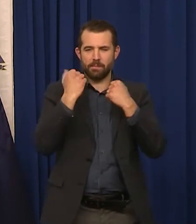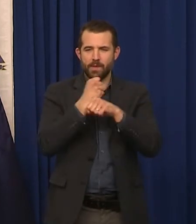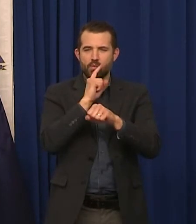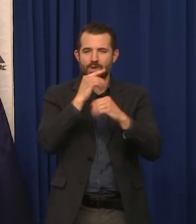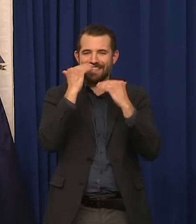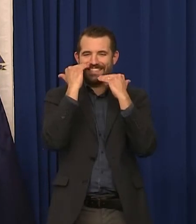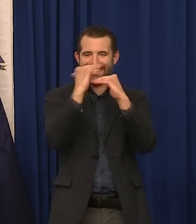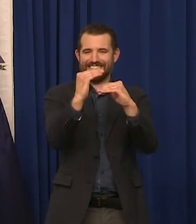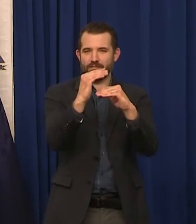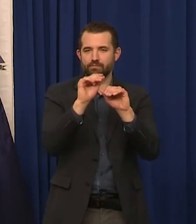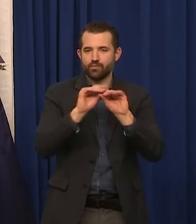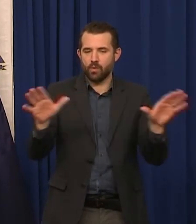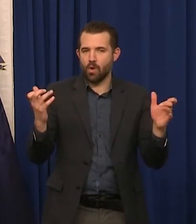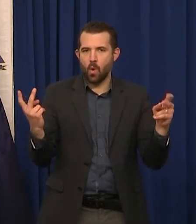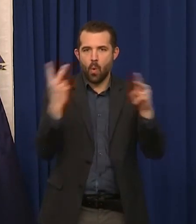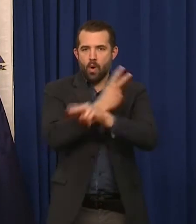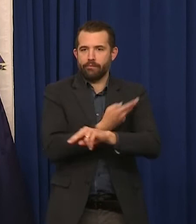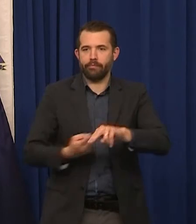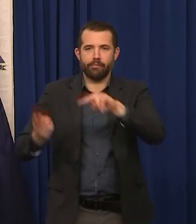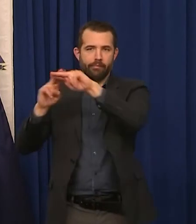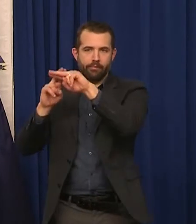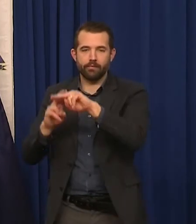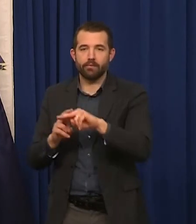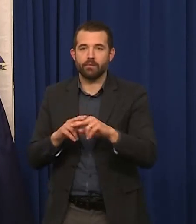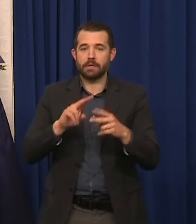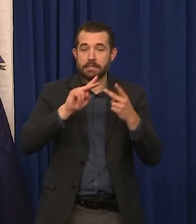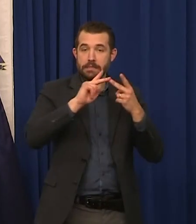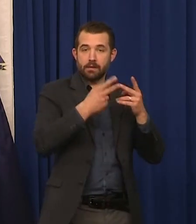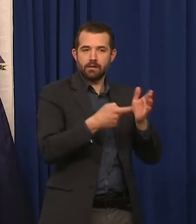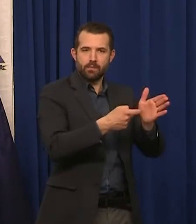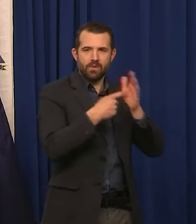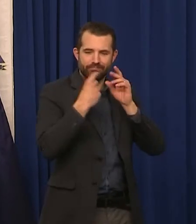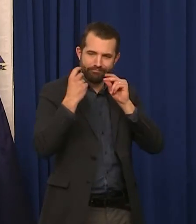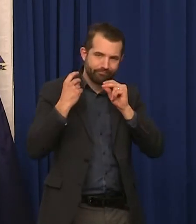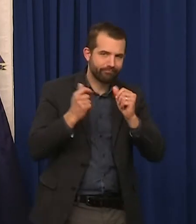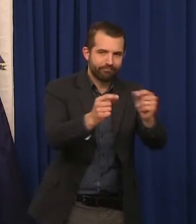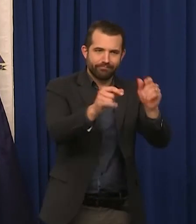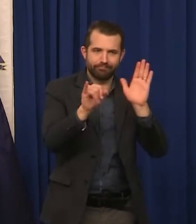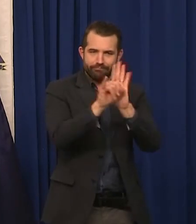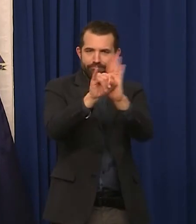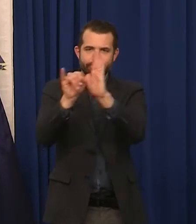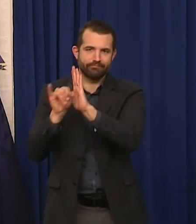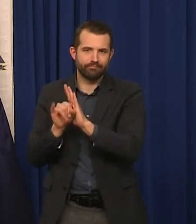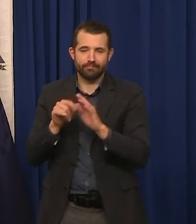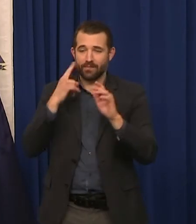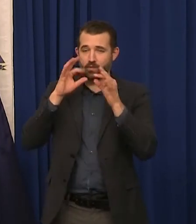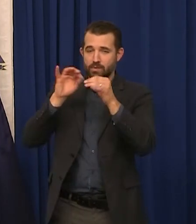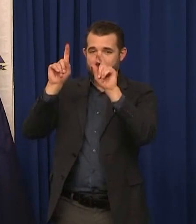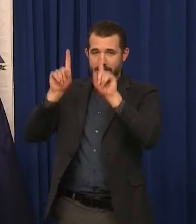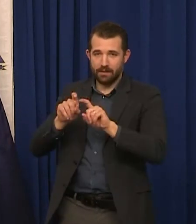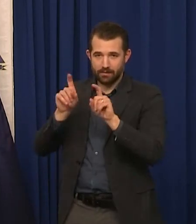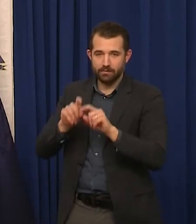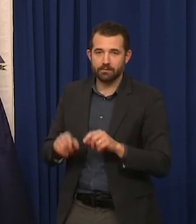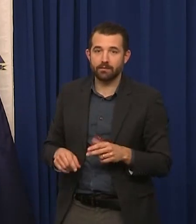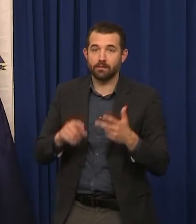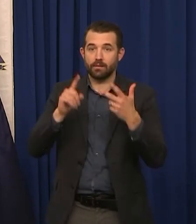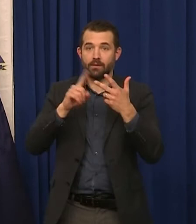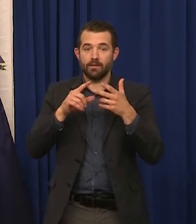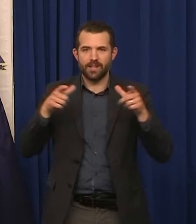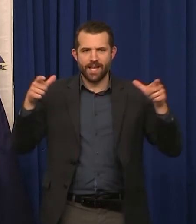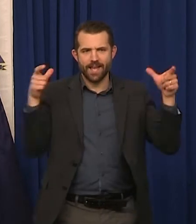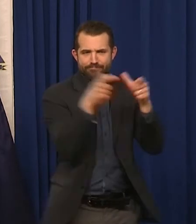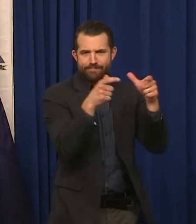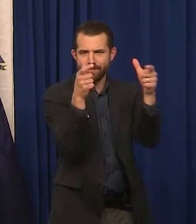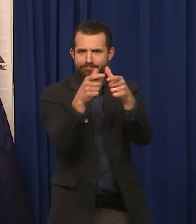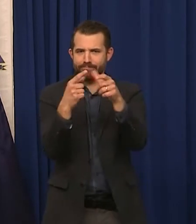being rapid identification through testing, and then the other leg of the triangle being isolation of people with whom